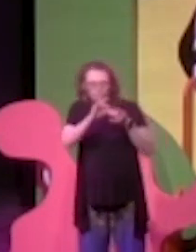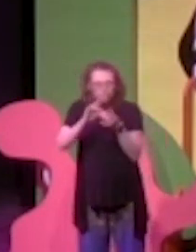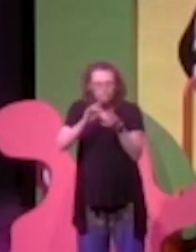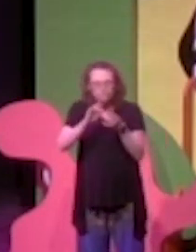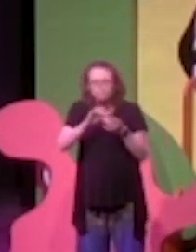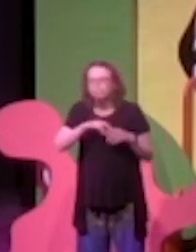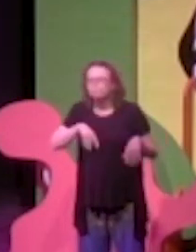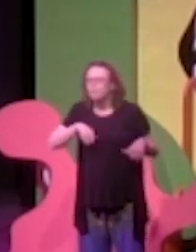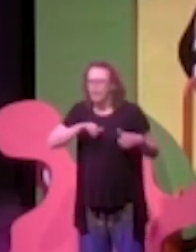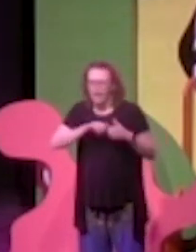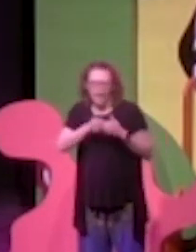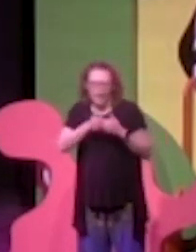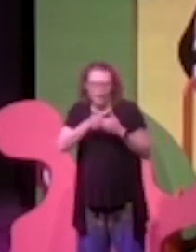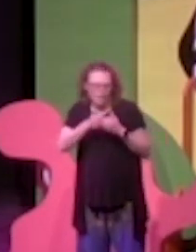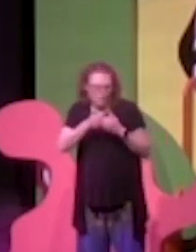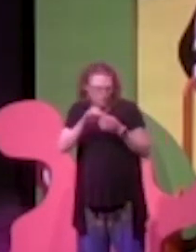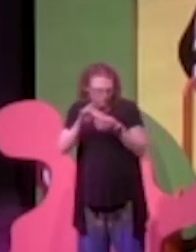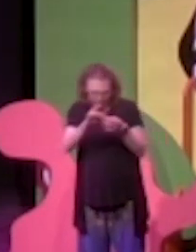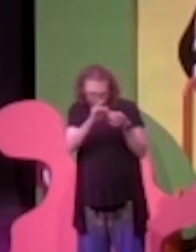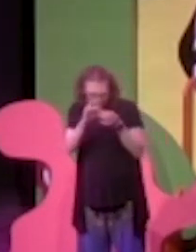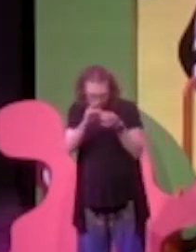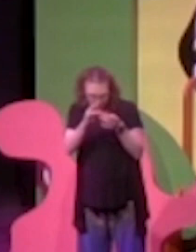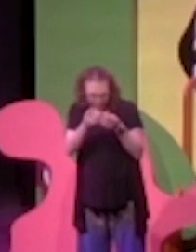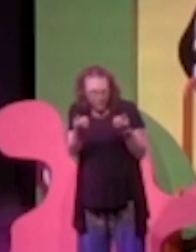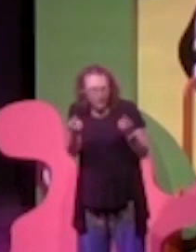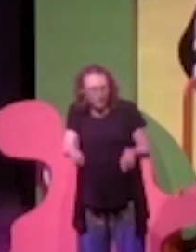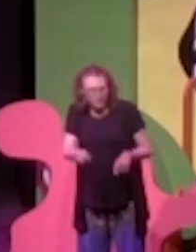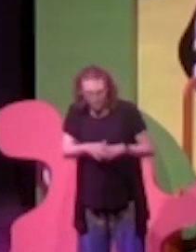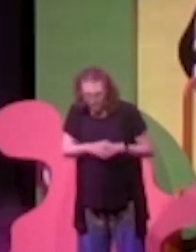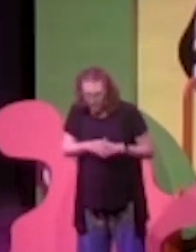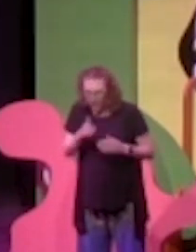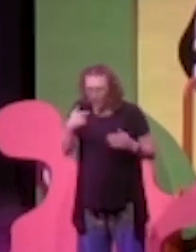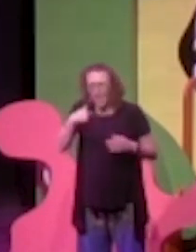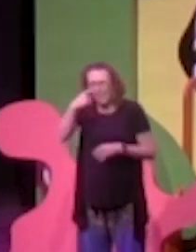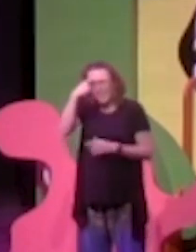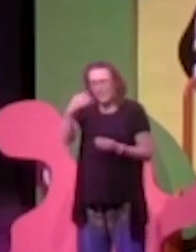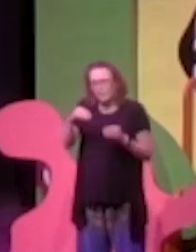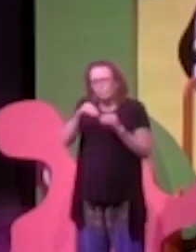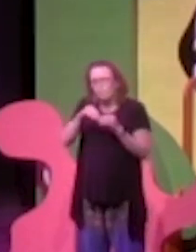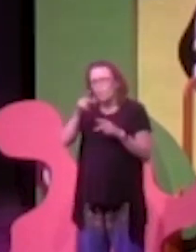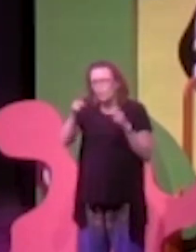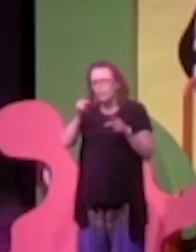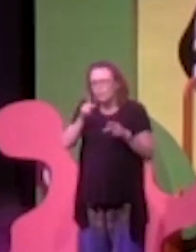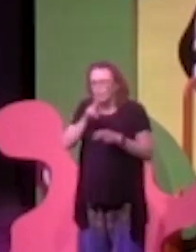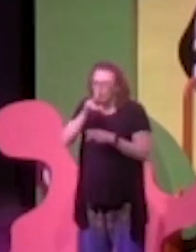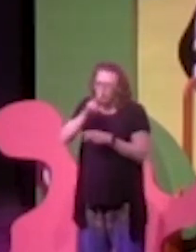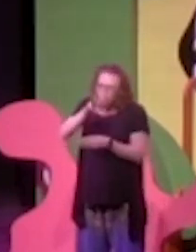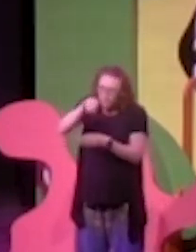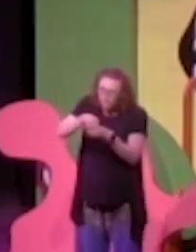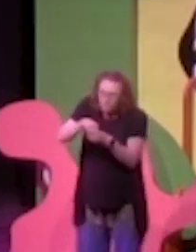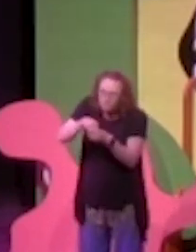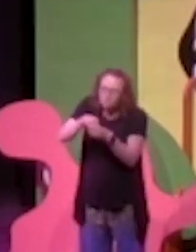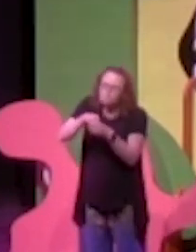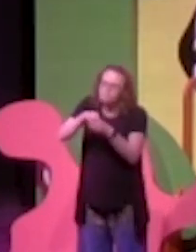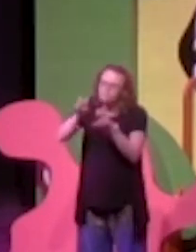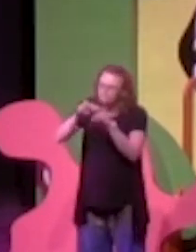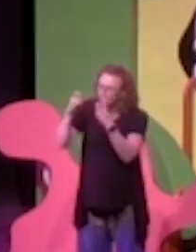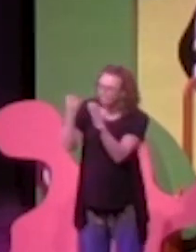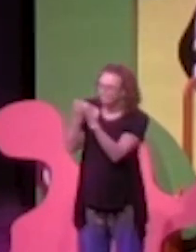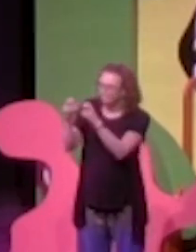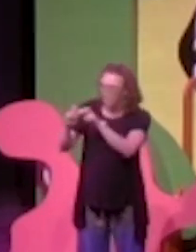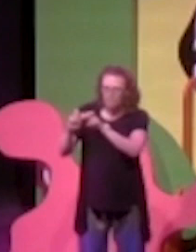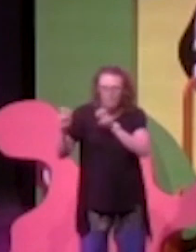we can all do is be mindful of being at more tables and not so insular as a field.